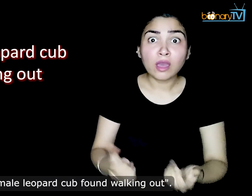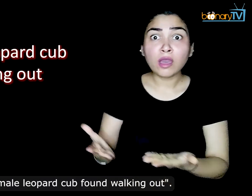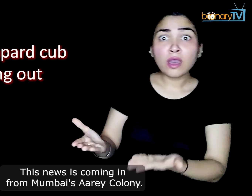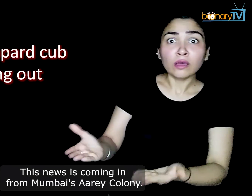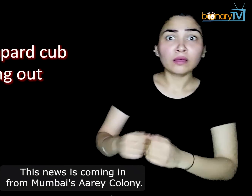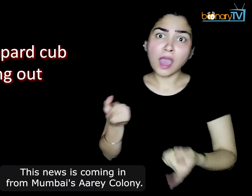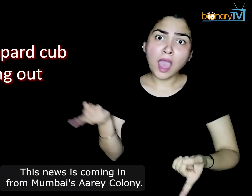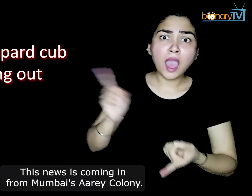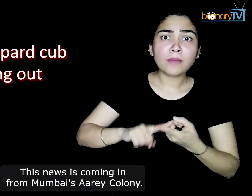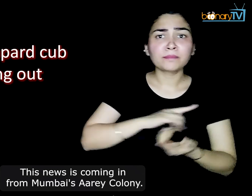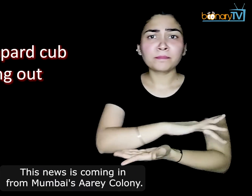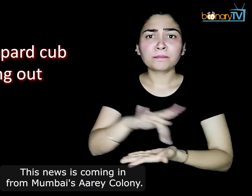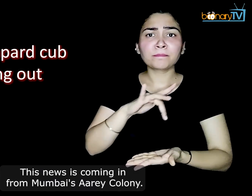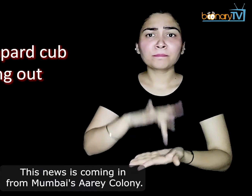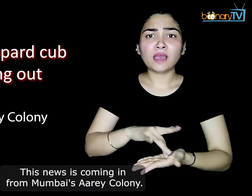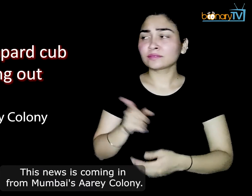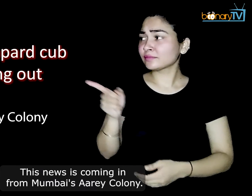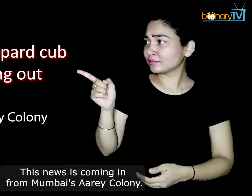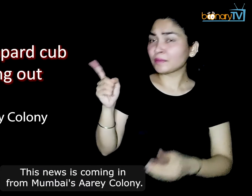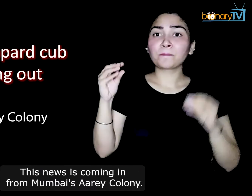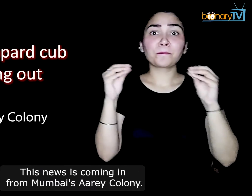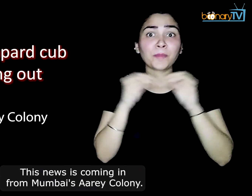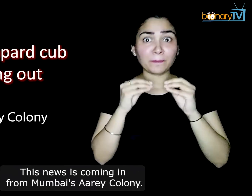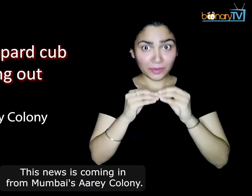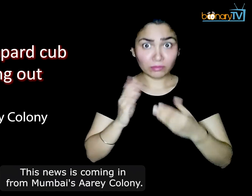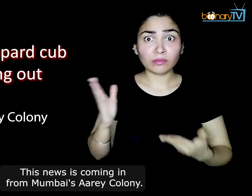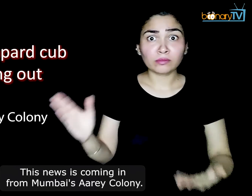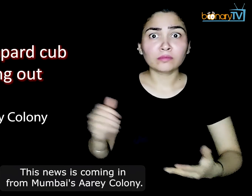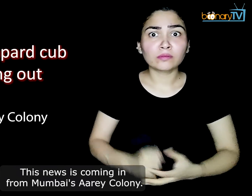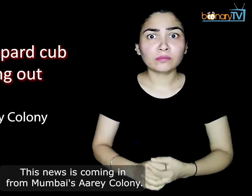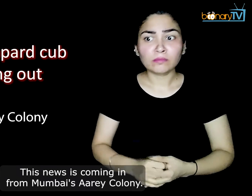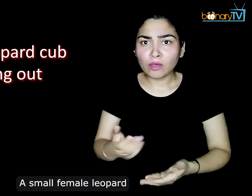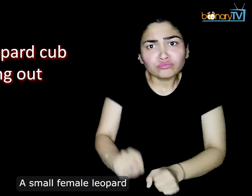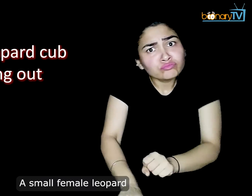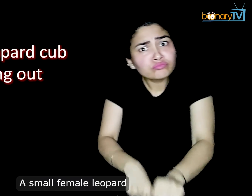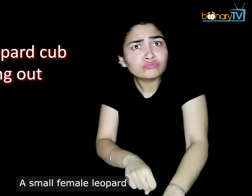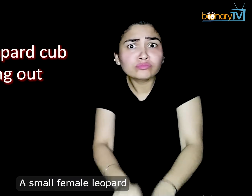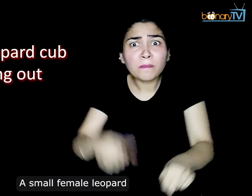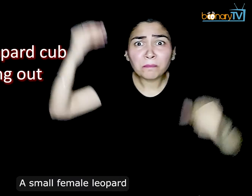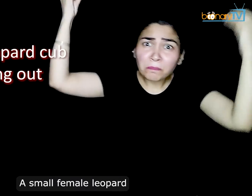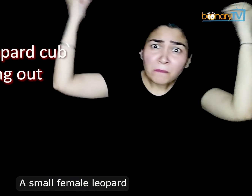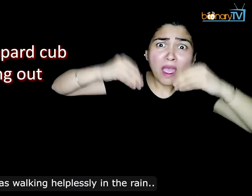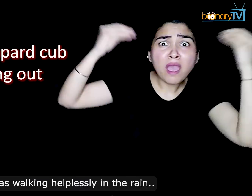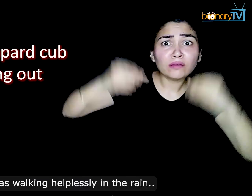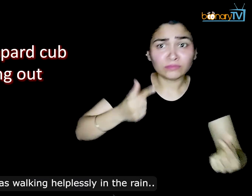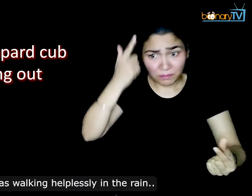This news is coming in from Mumbai's RA colony. A small female leopard was walking